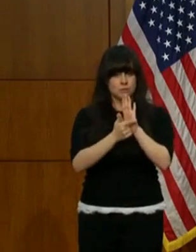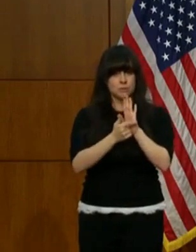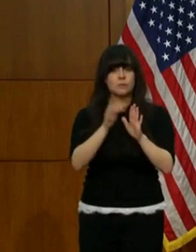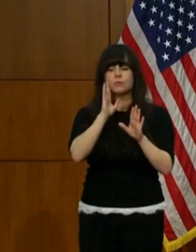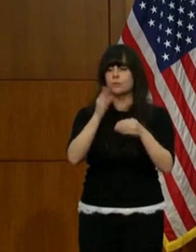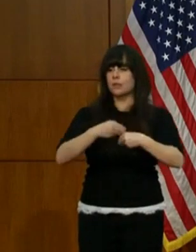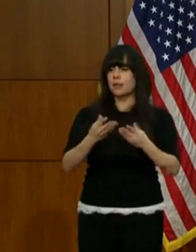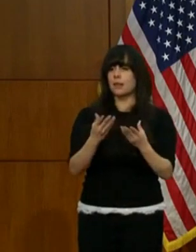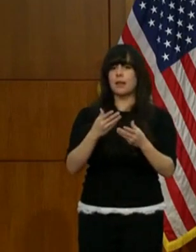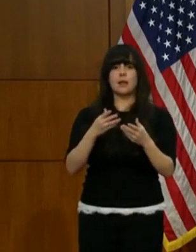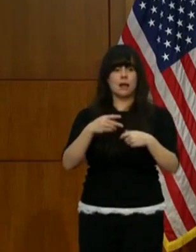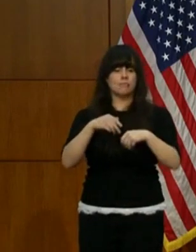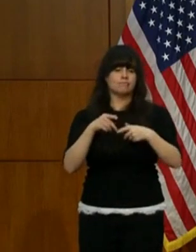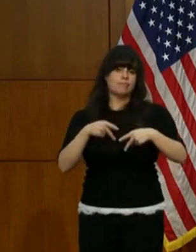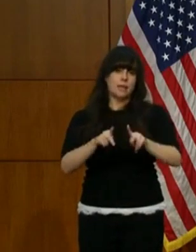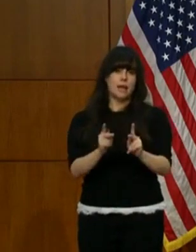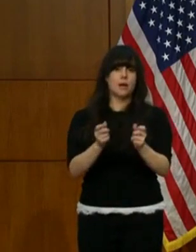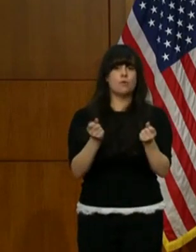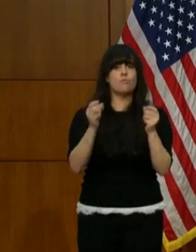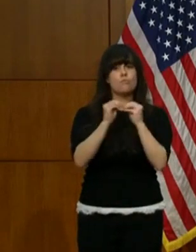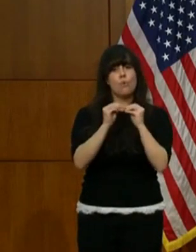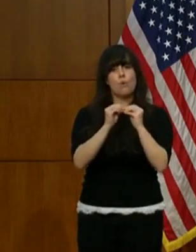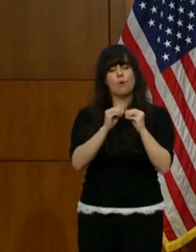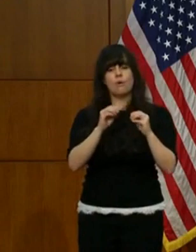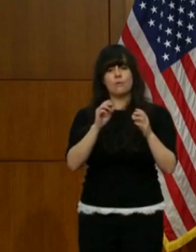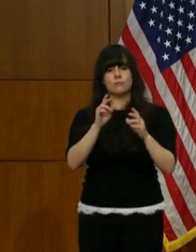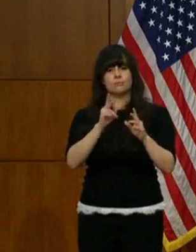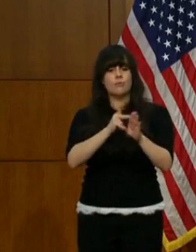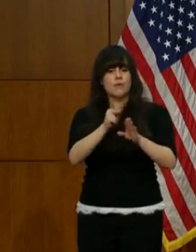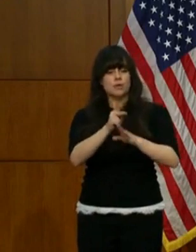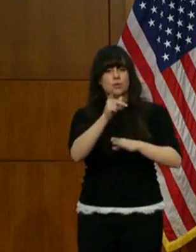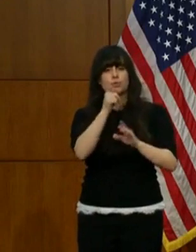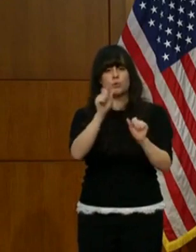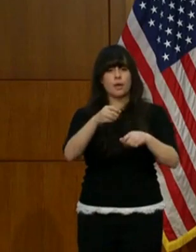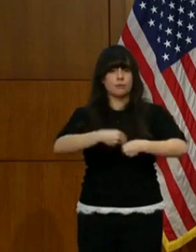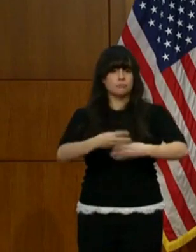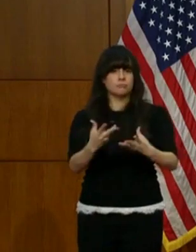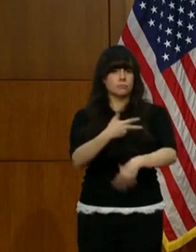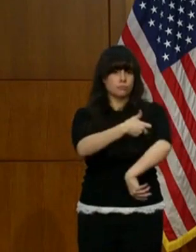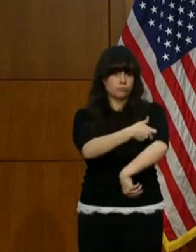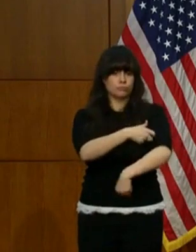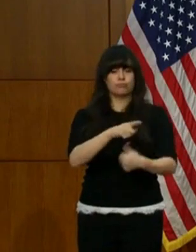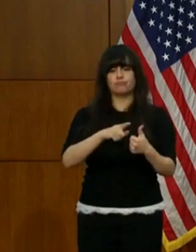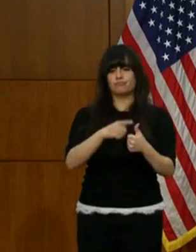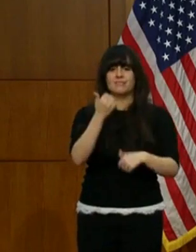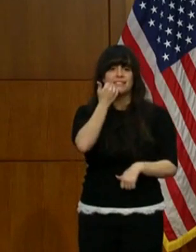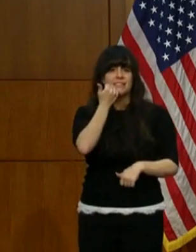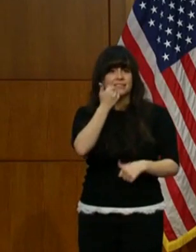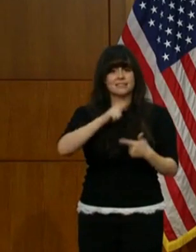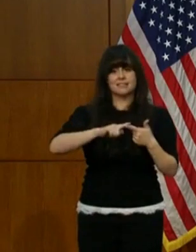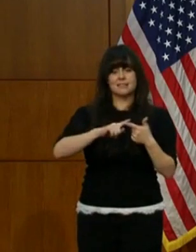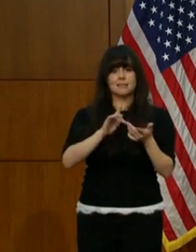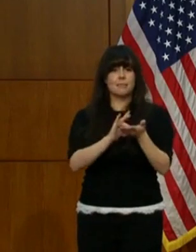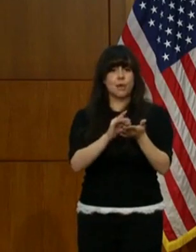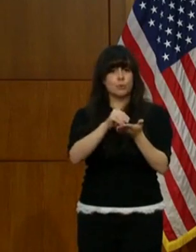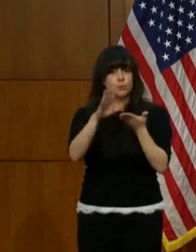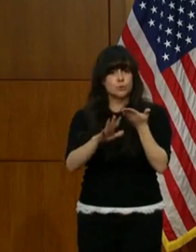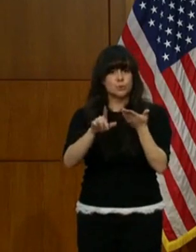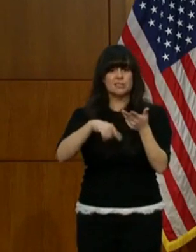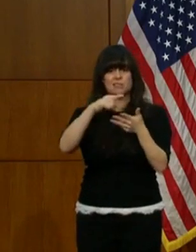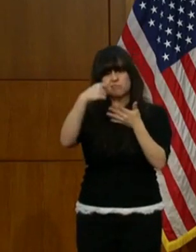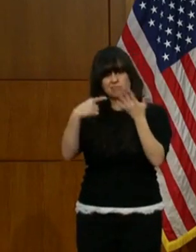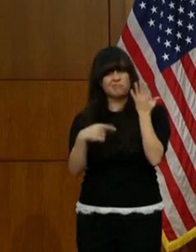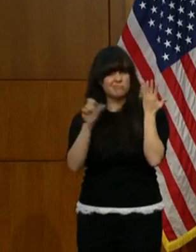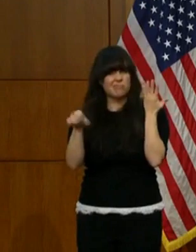to give vaccine shots. Folks like dentists, medical students, and others. I want to